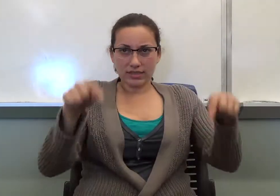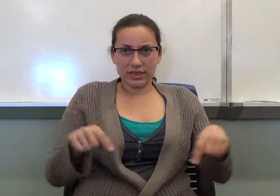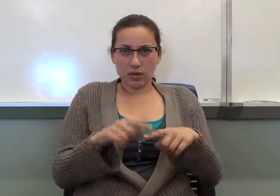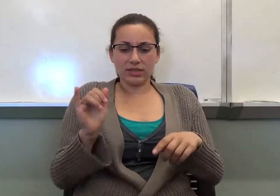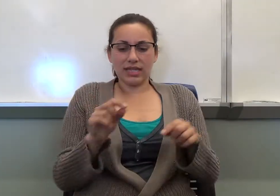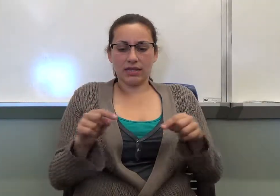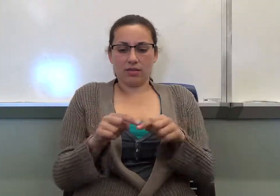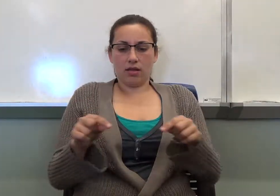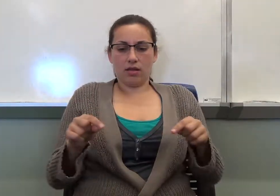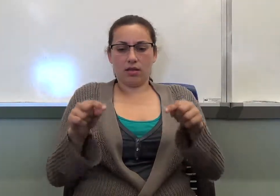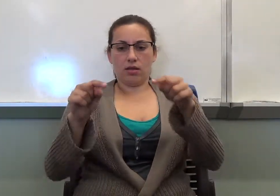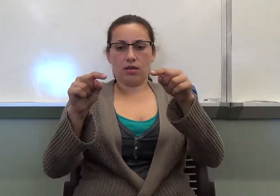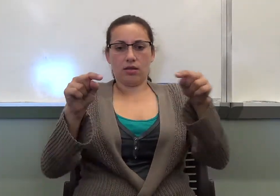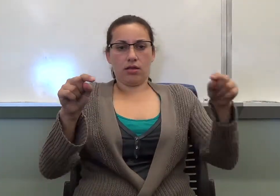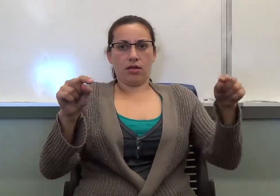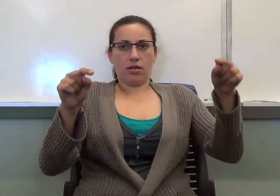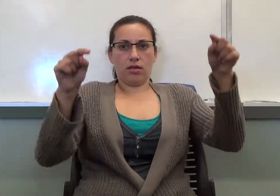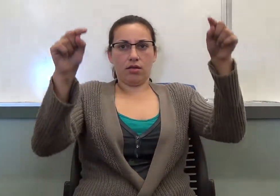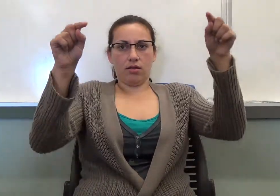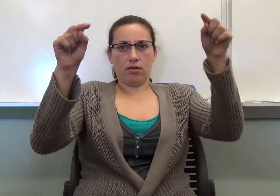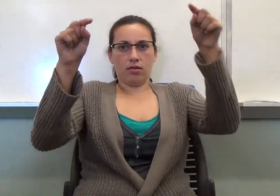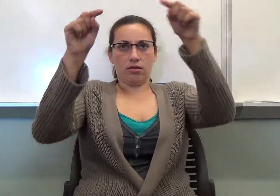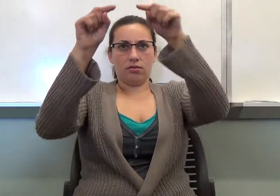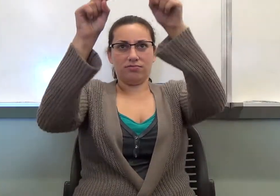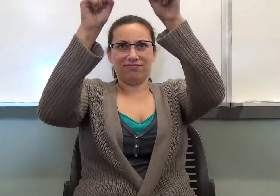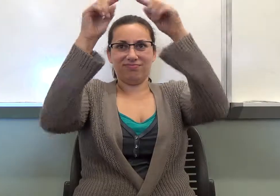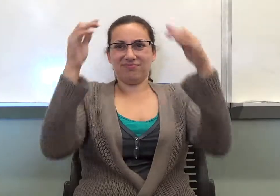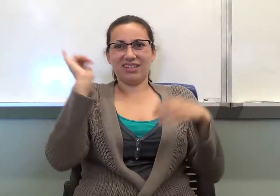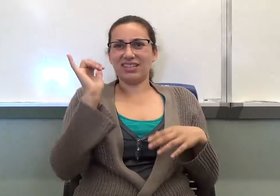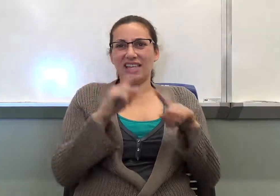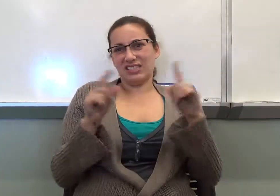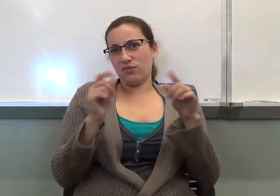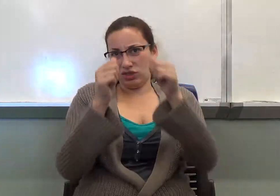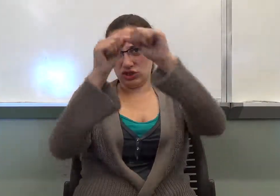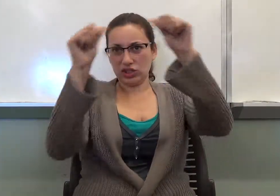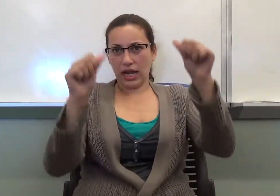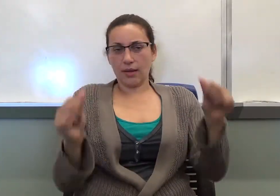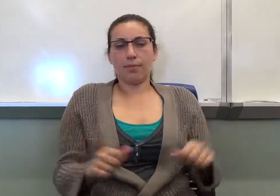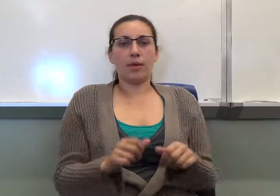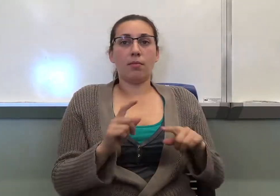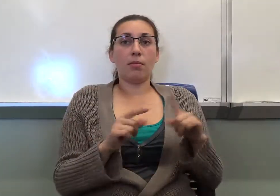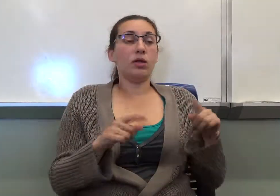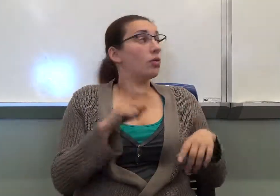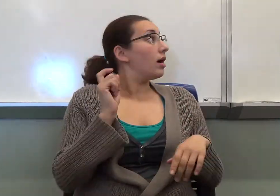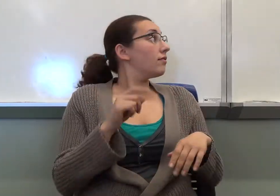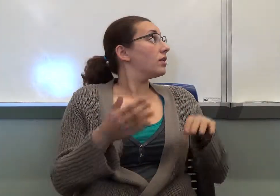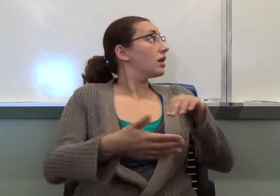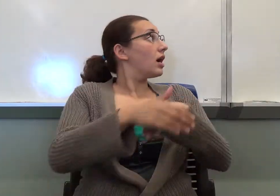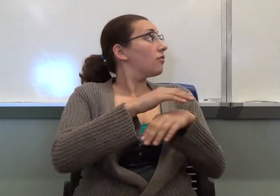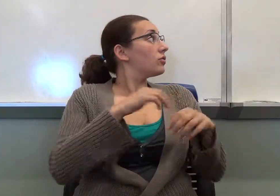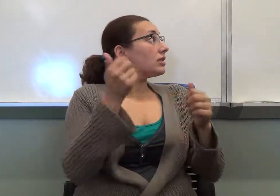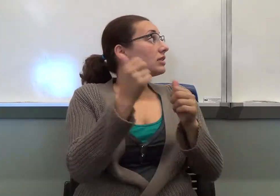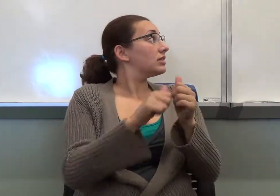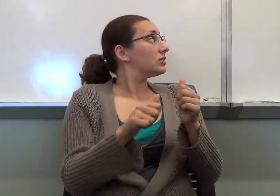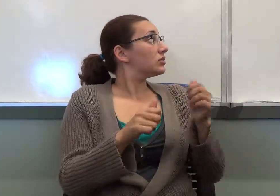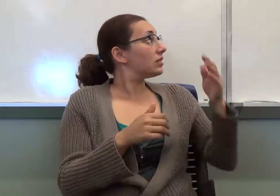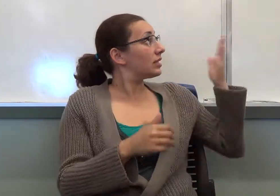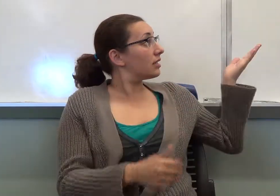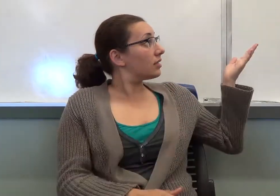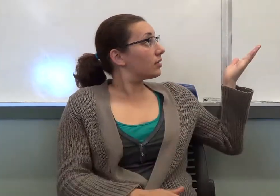need like exactly it. that much. Really? Yeah. Yeah, because you've got to cover every single side. So here you're going to cover that